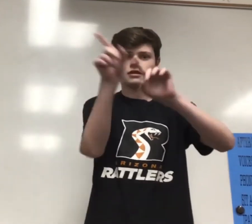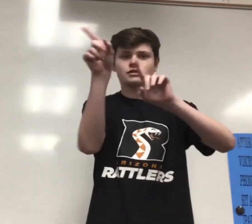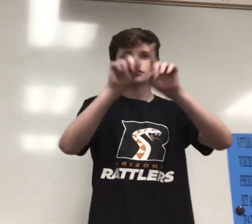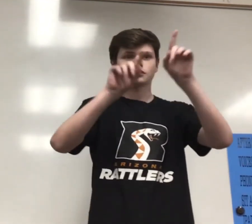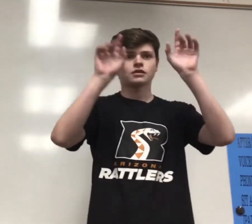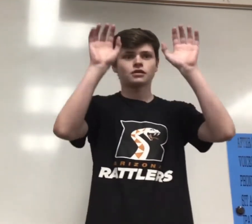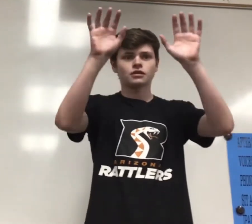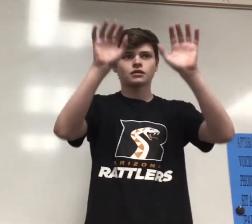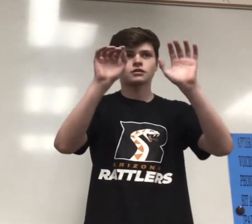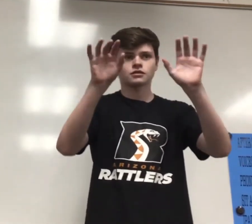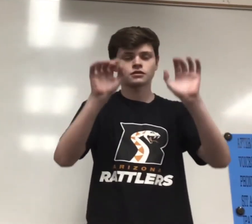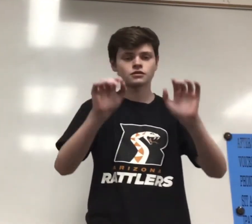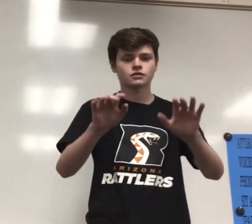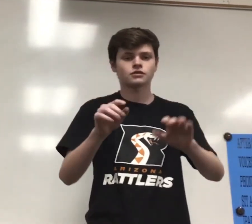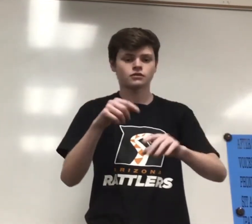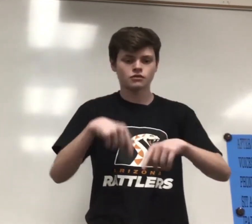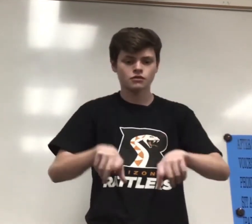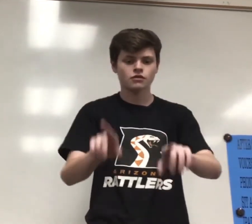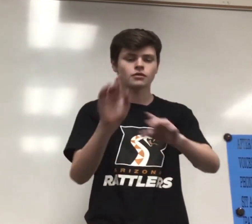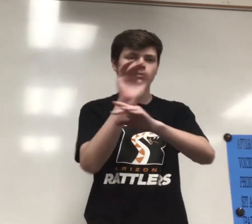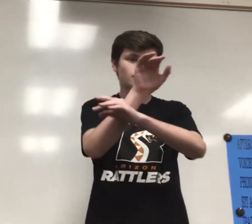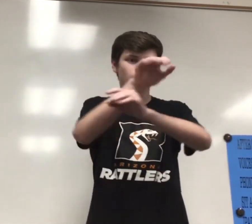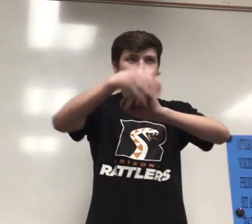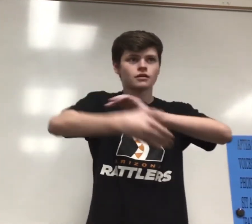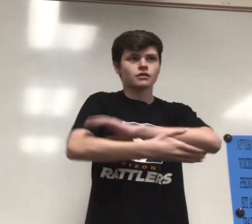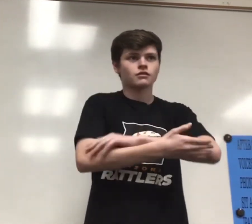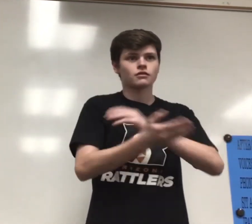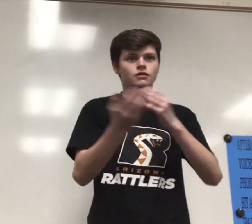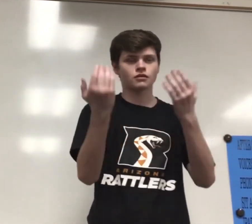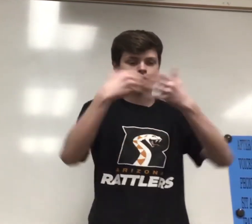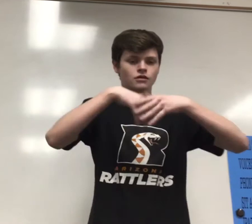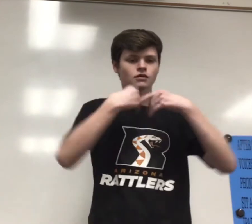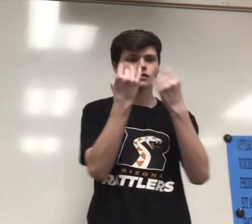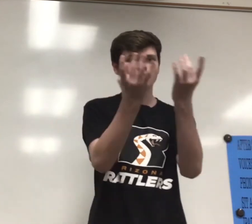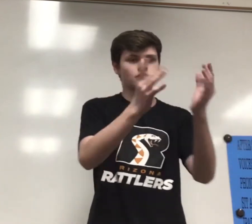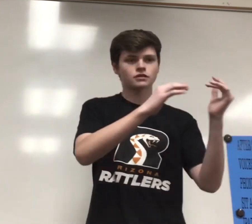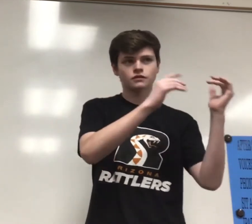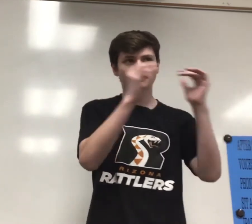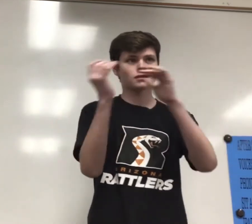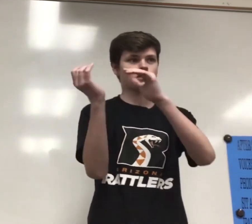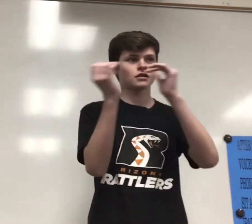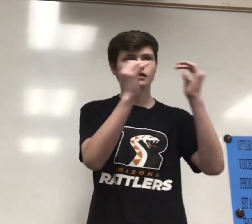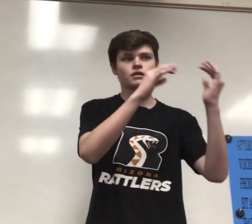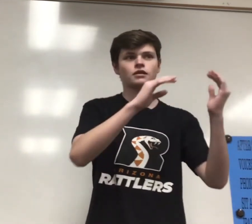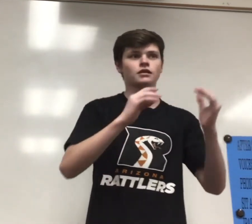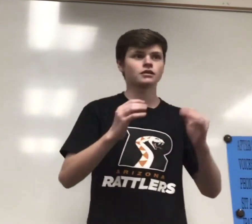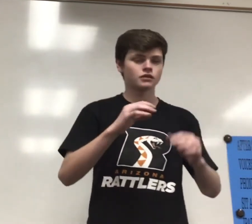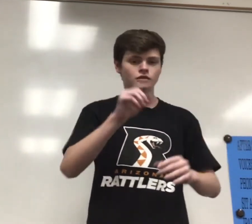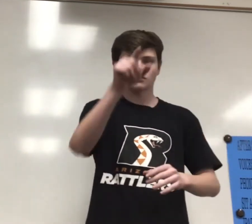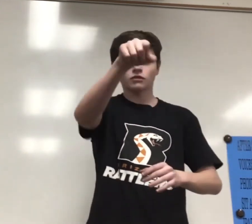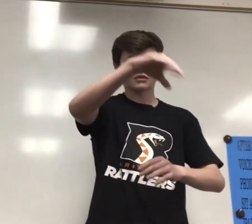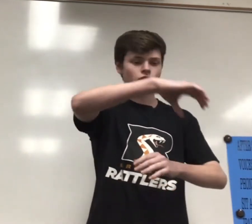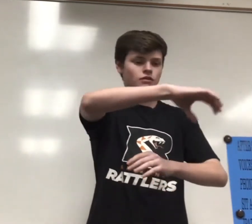stars to the perilous fight O'er the